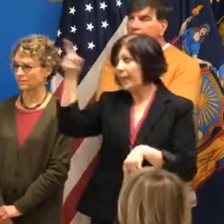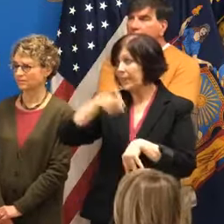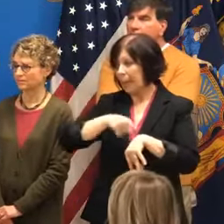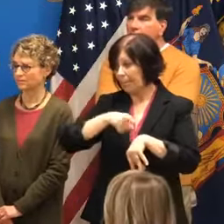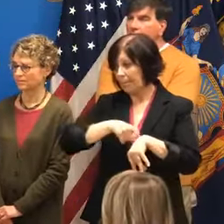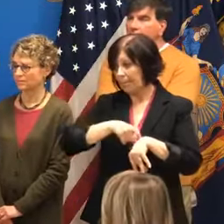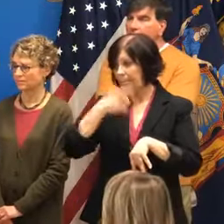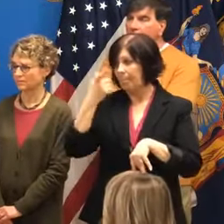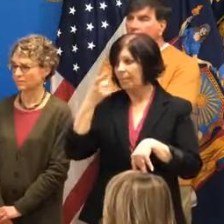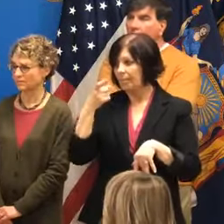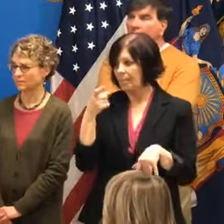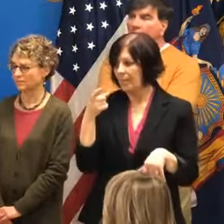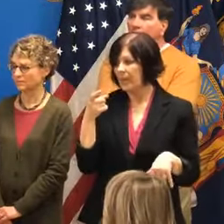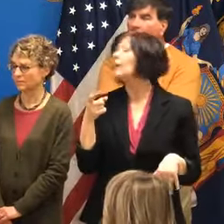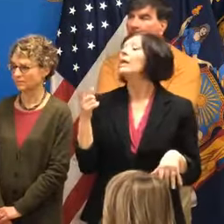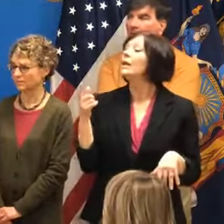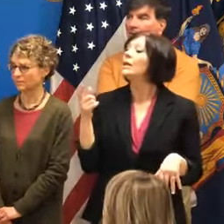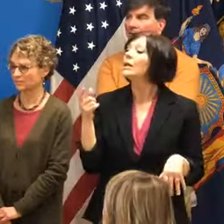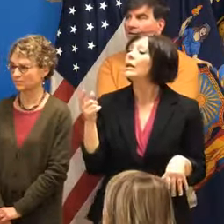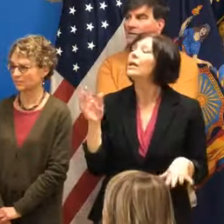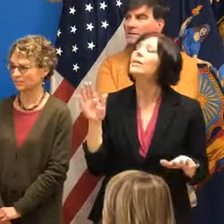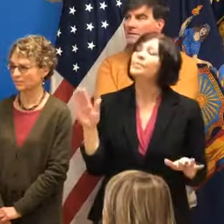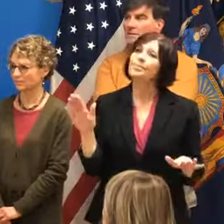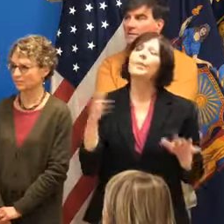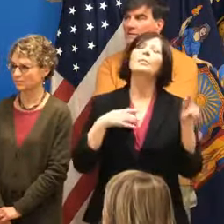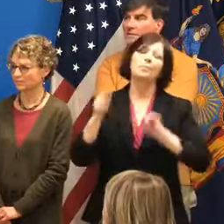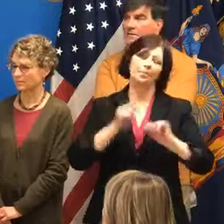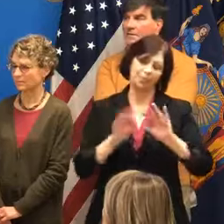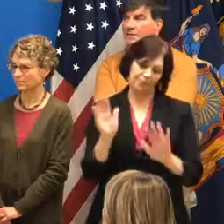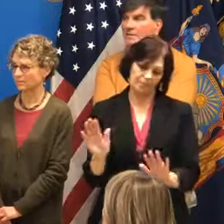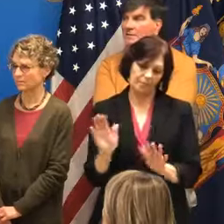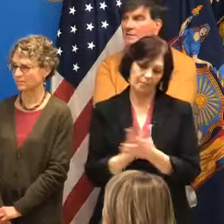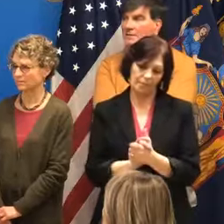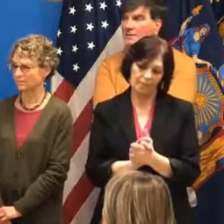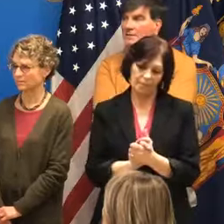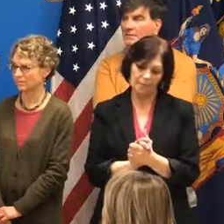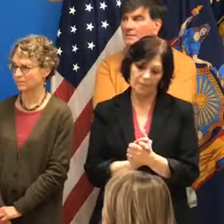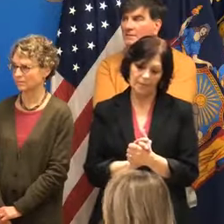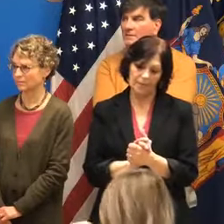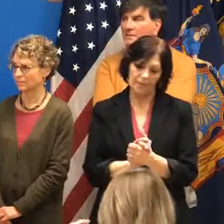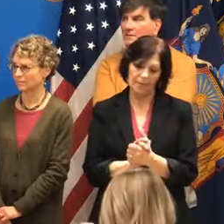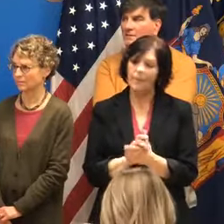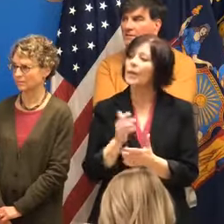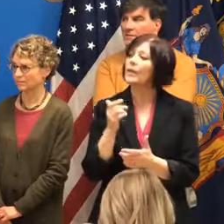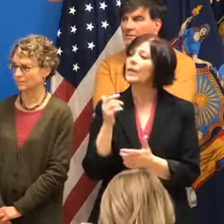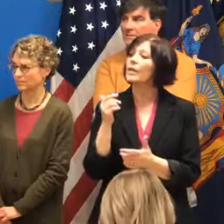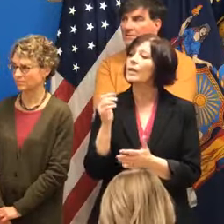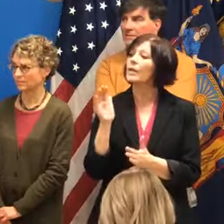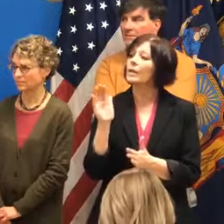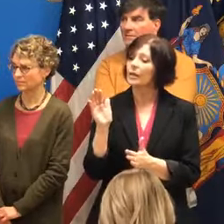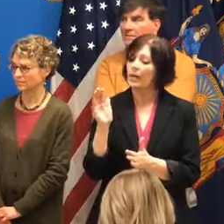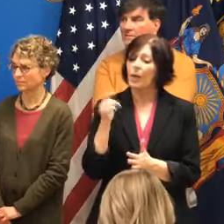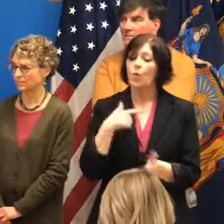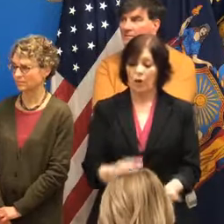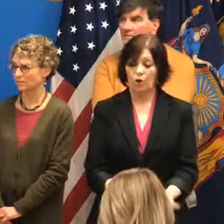of the individual. So we're actually, I want to backtrack. So we said we'd immediately release it. We